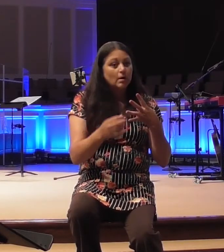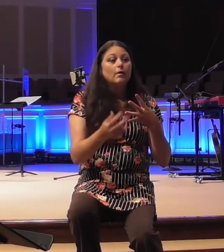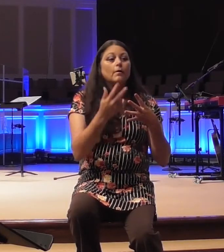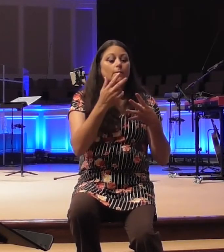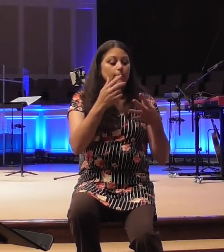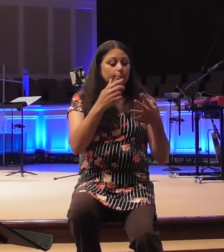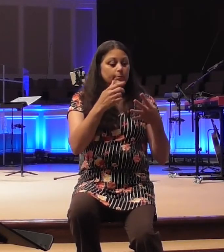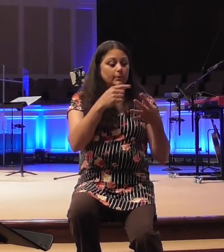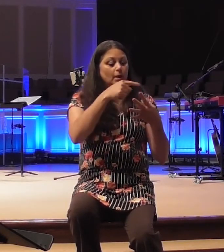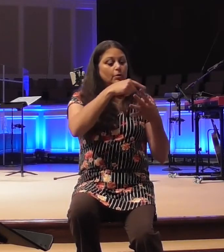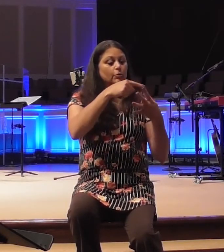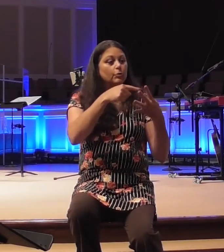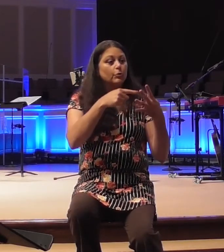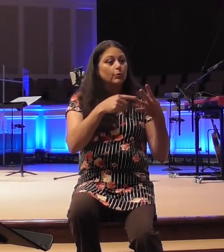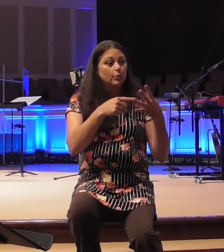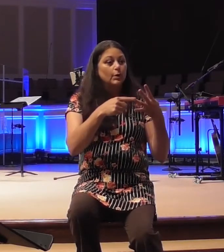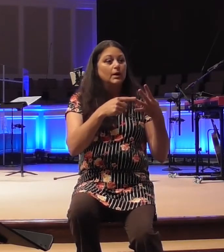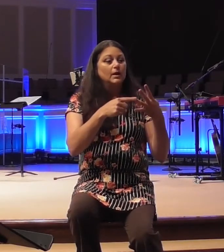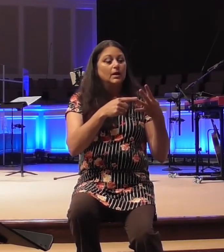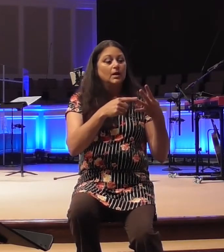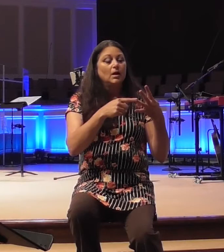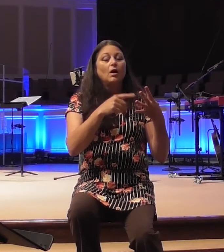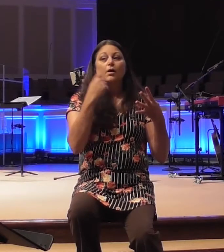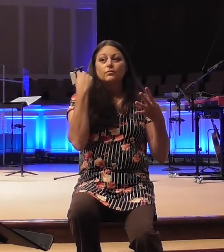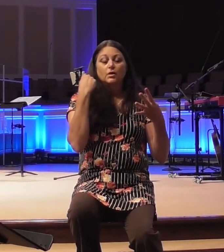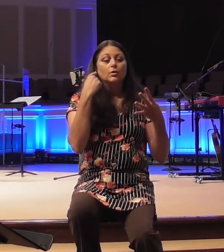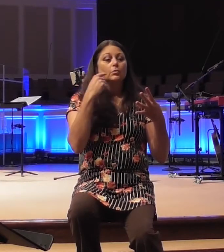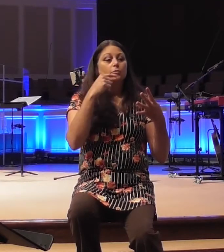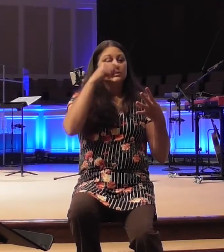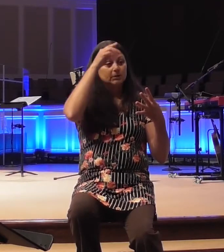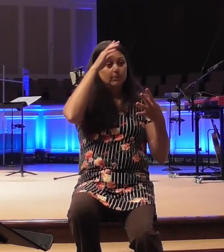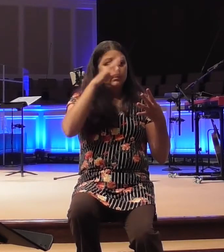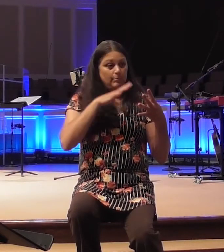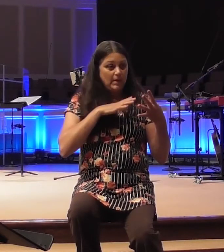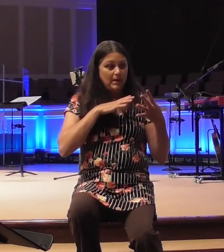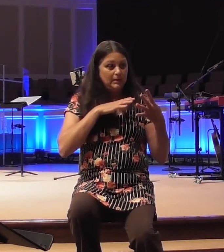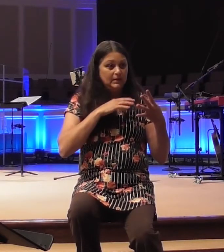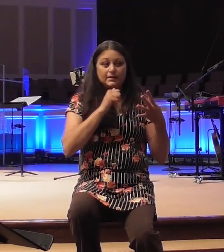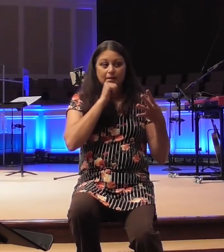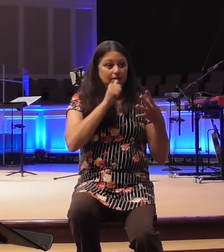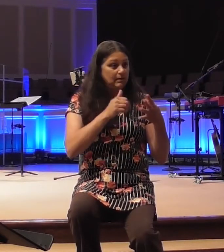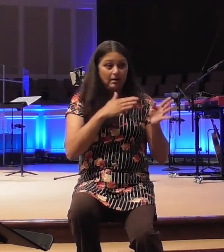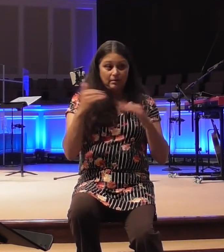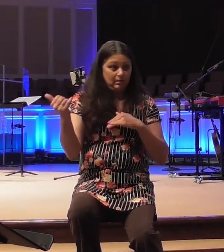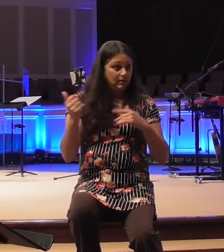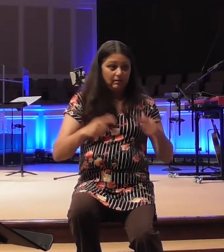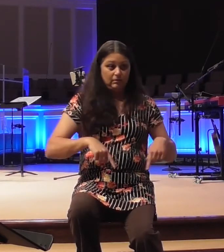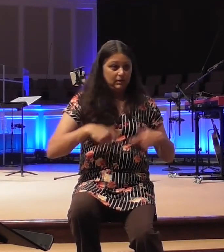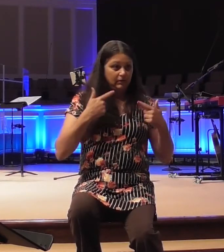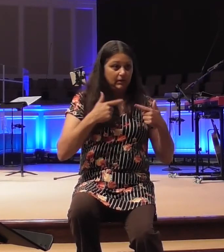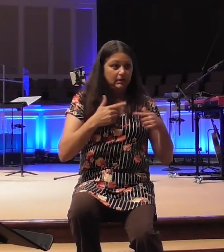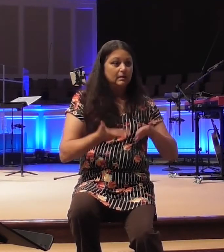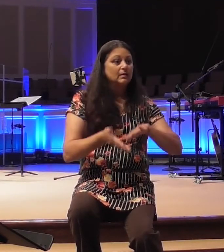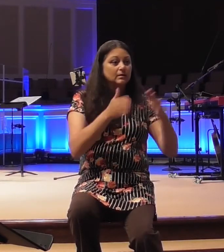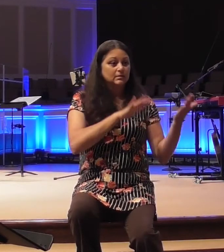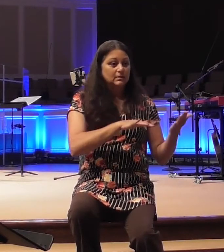would not leave Iwo Jima alive. And really, three of them died within days of that photograph being